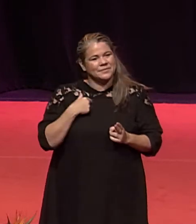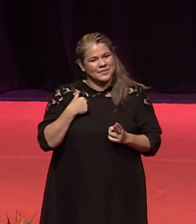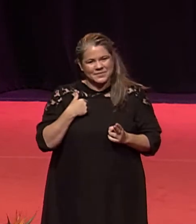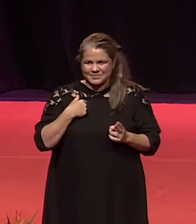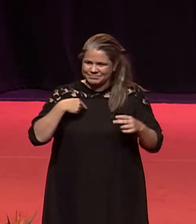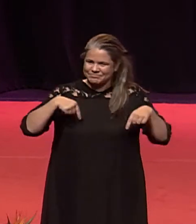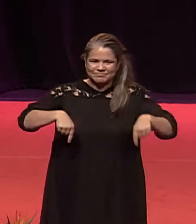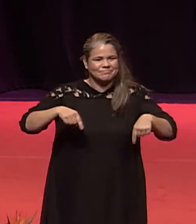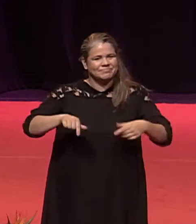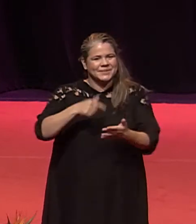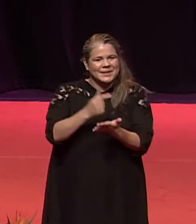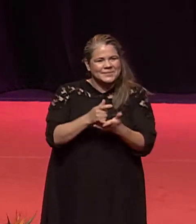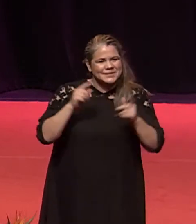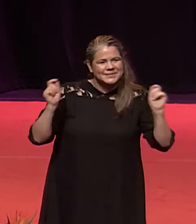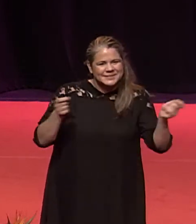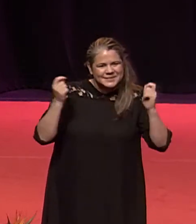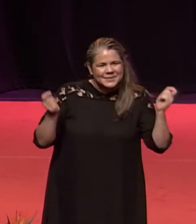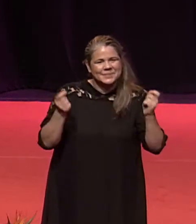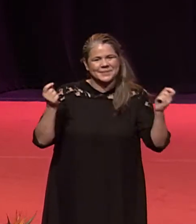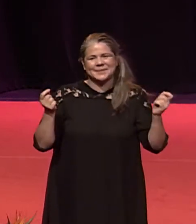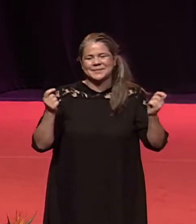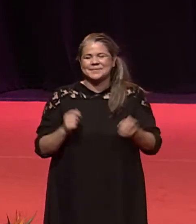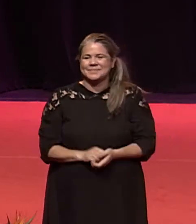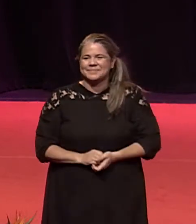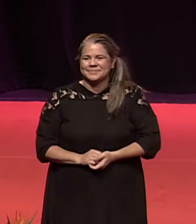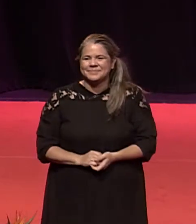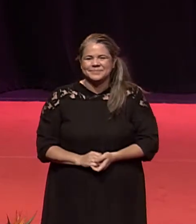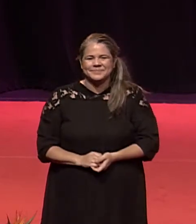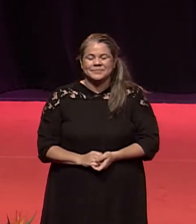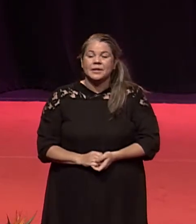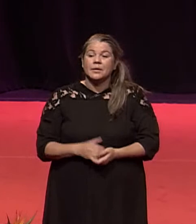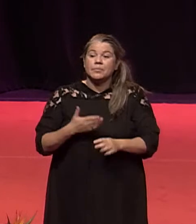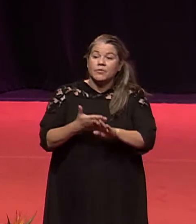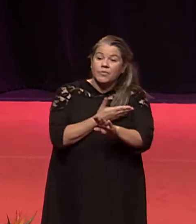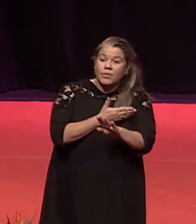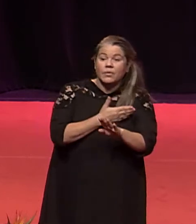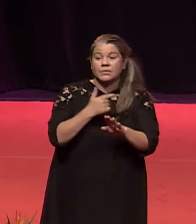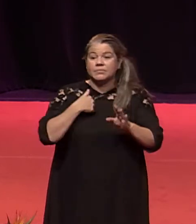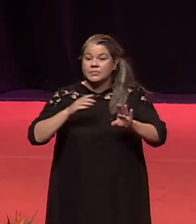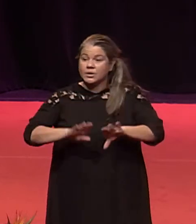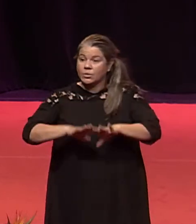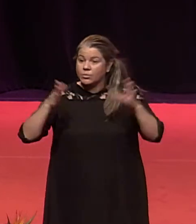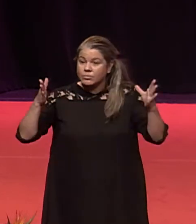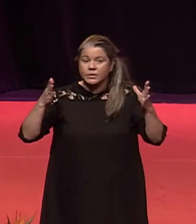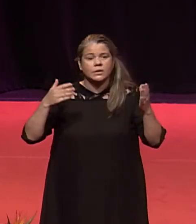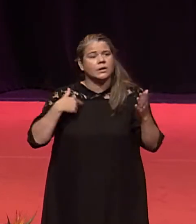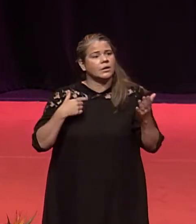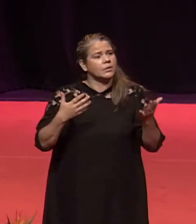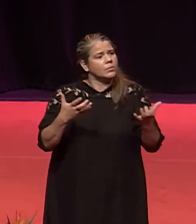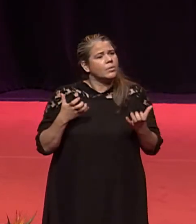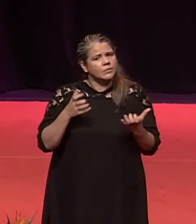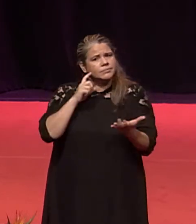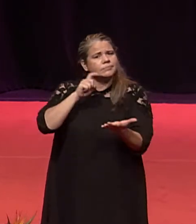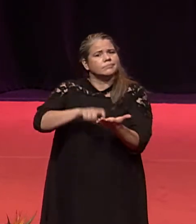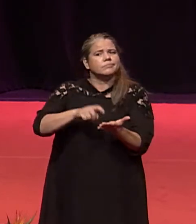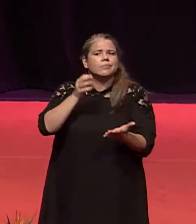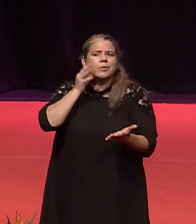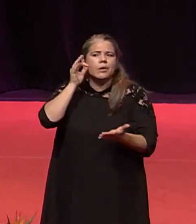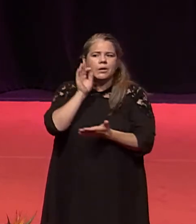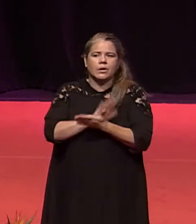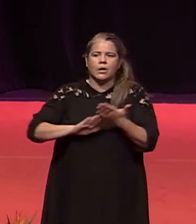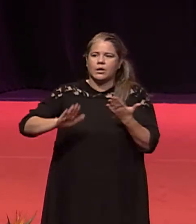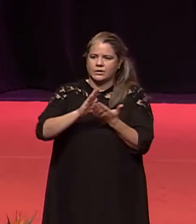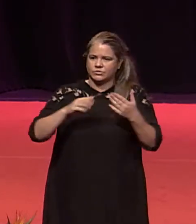morning's Convocation ceremony. Before we begin, I do want to acknowledge that Mohawk College is situated